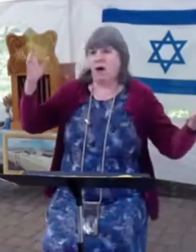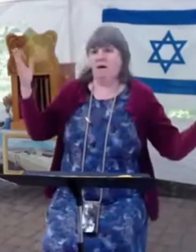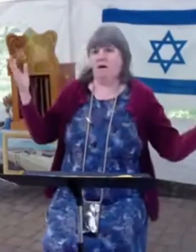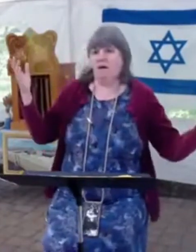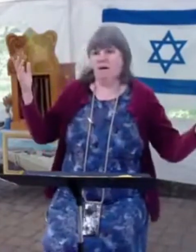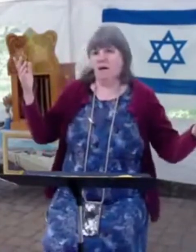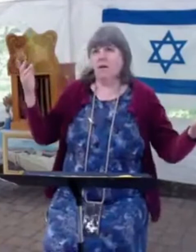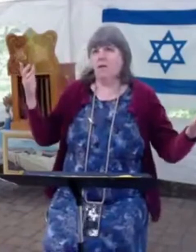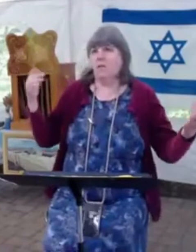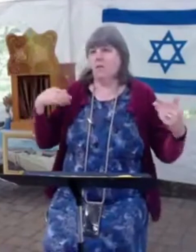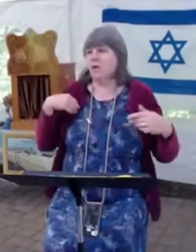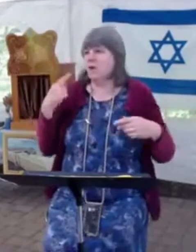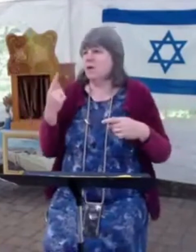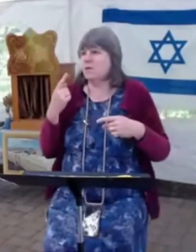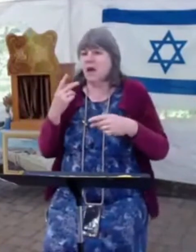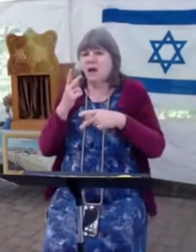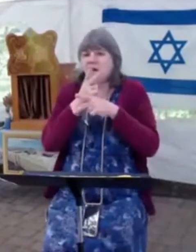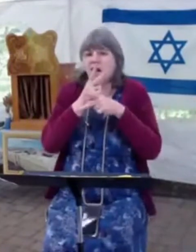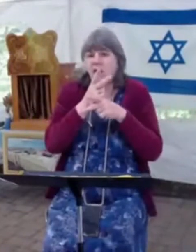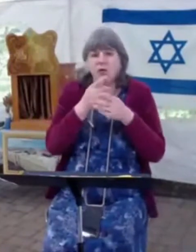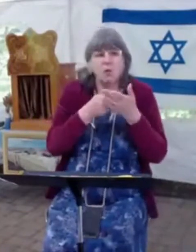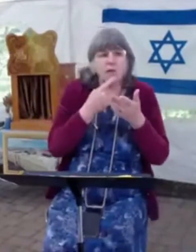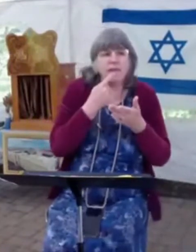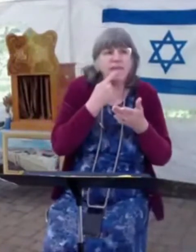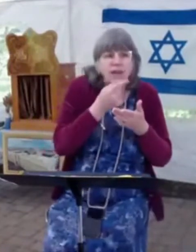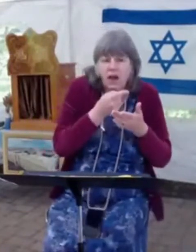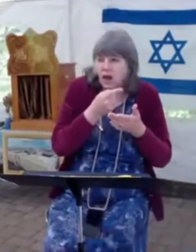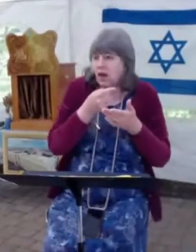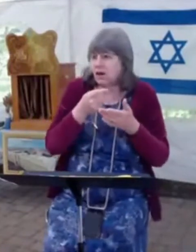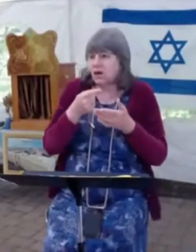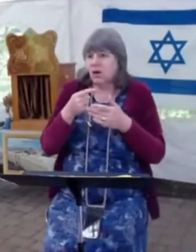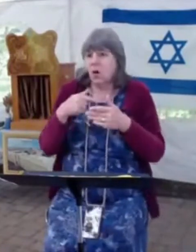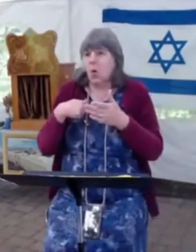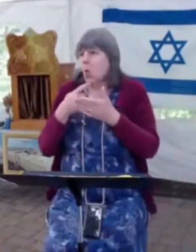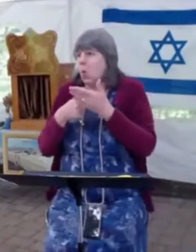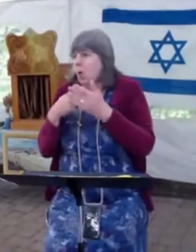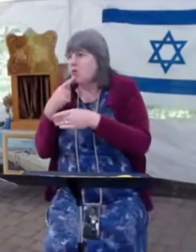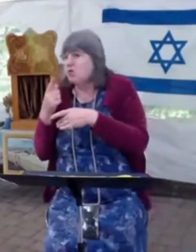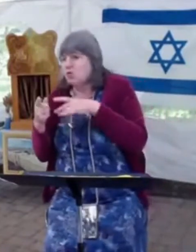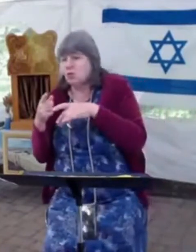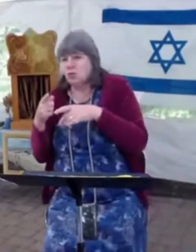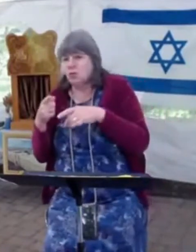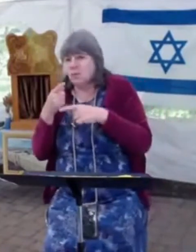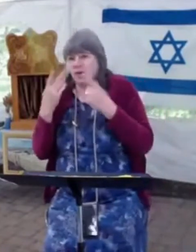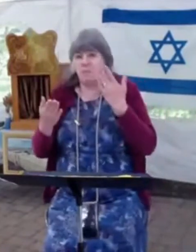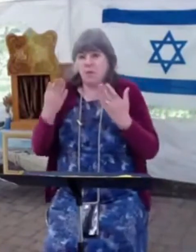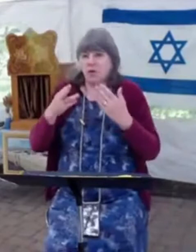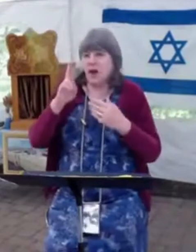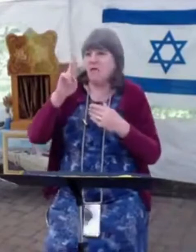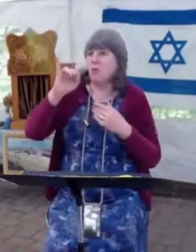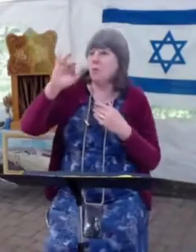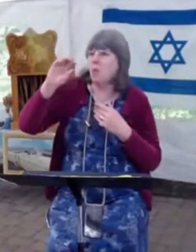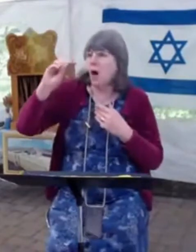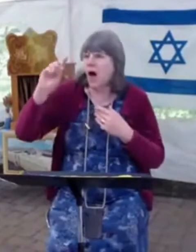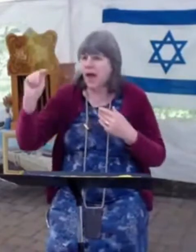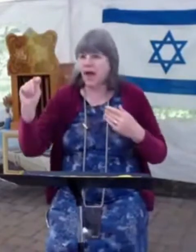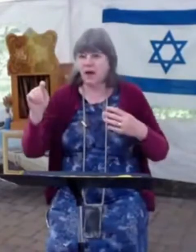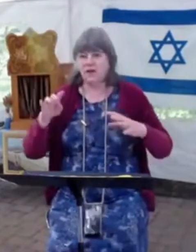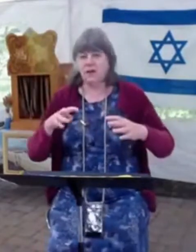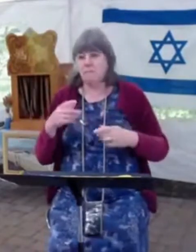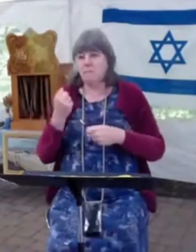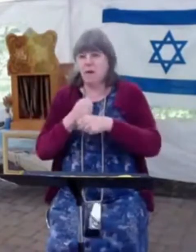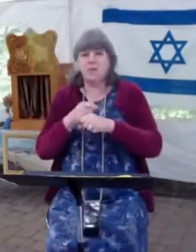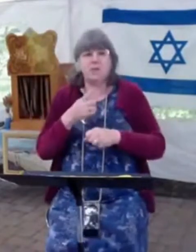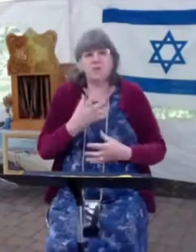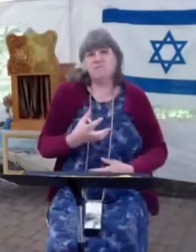We have to always be careful about what we say, what we do, because we're going to trigger somebody's anger.